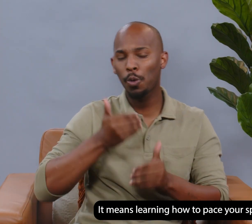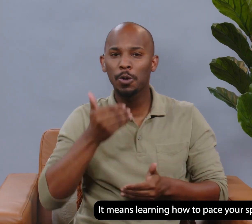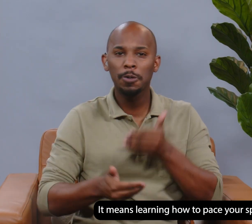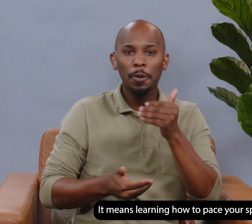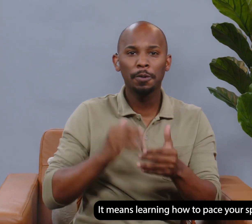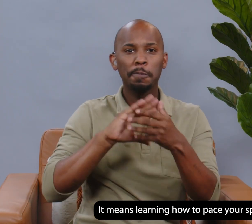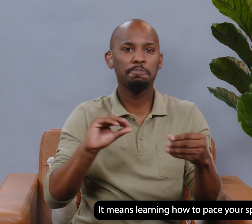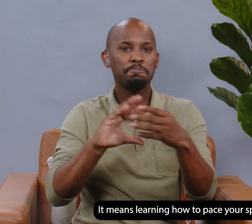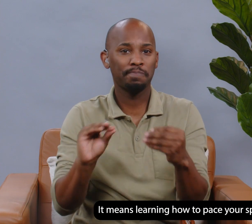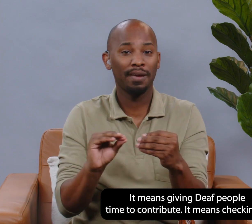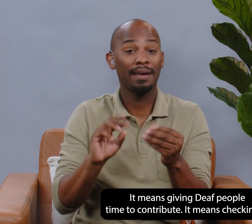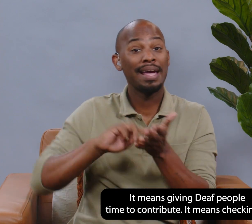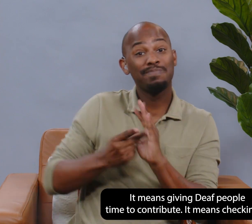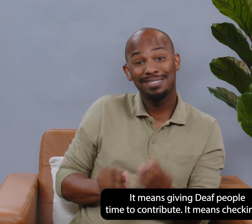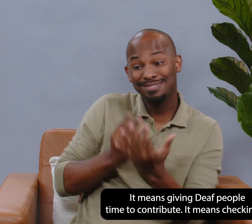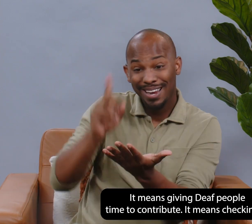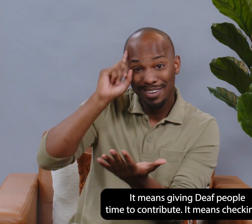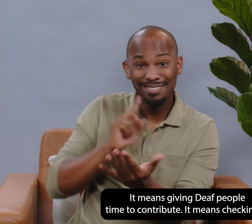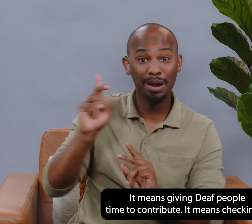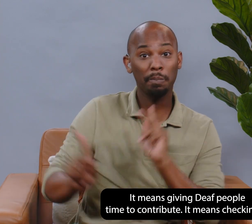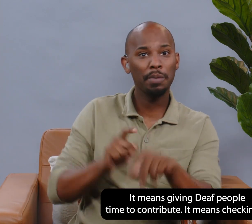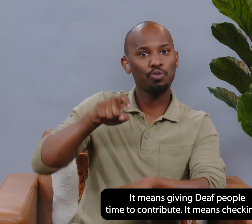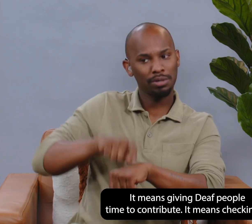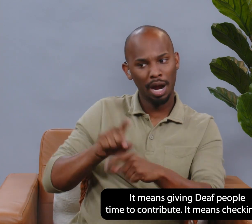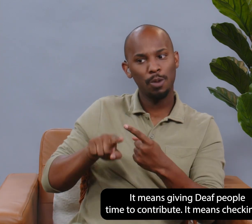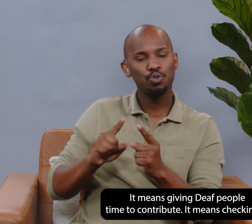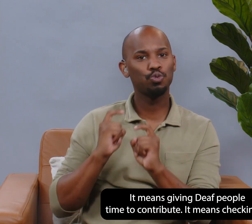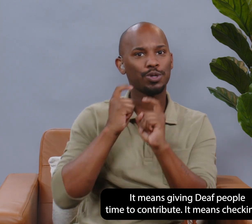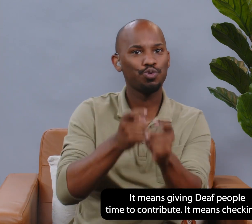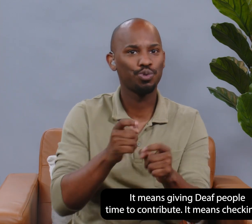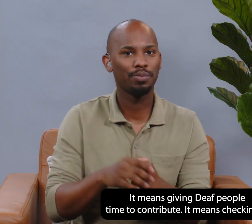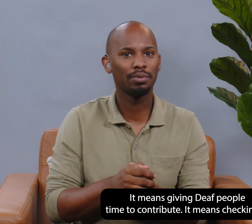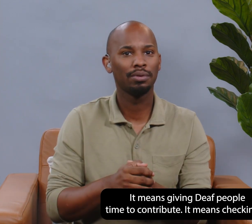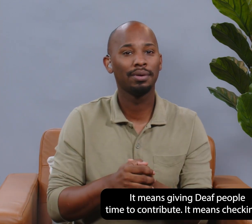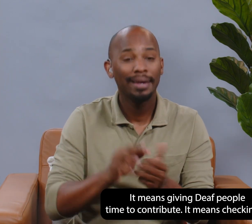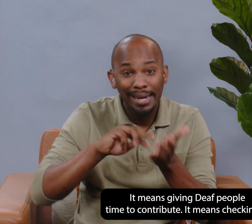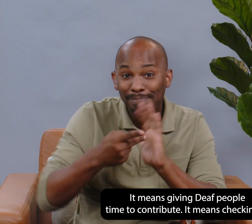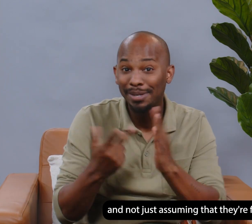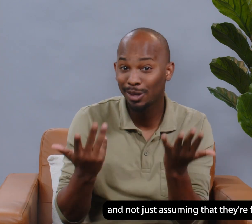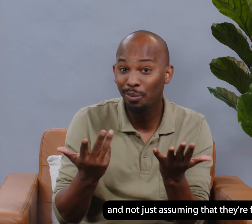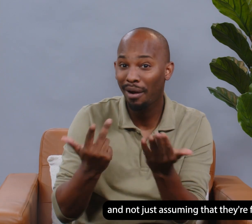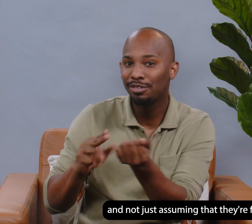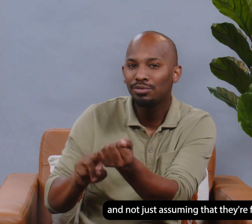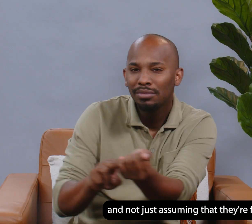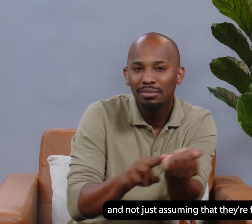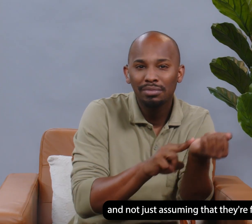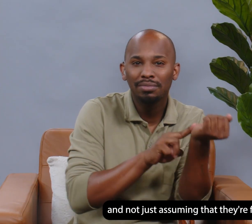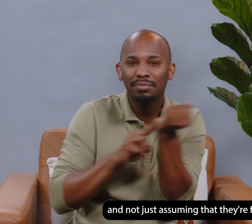pace your speech. It means giving deaf people time to contribute. It means checking in and not just assuming